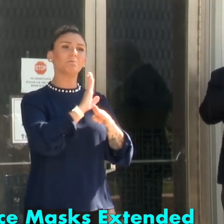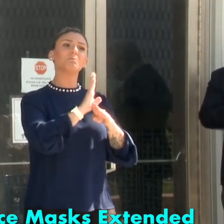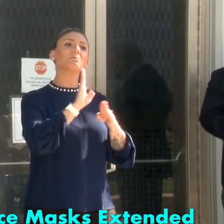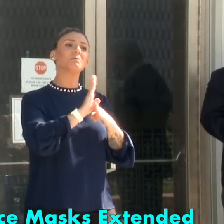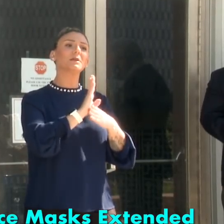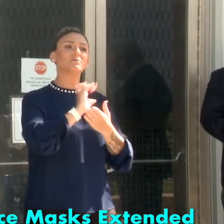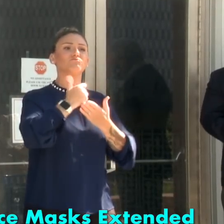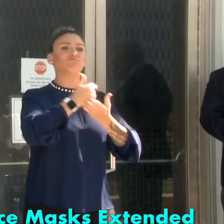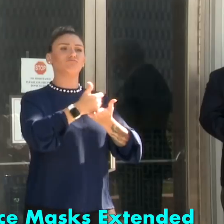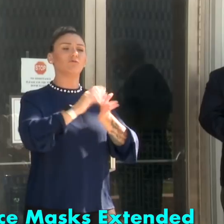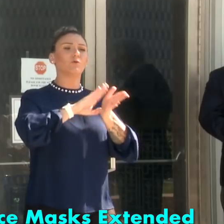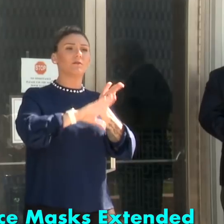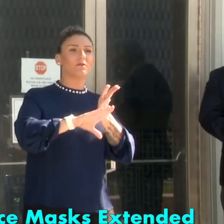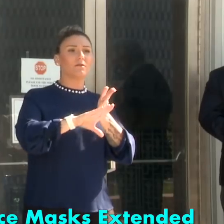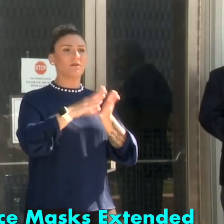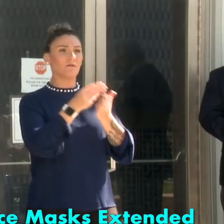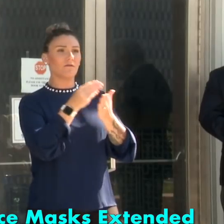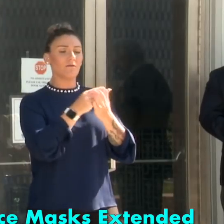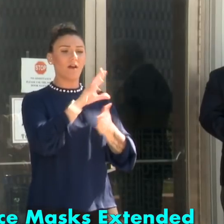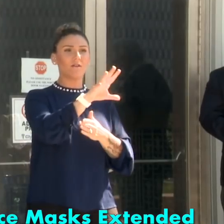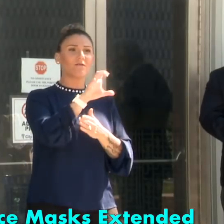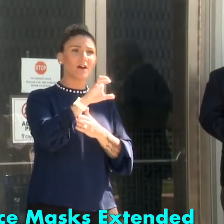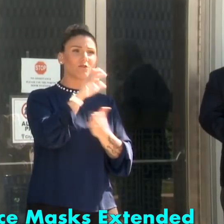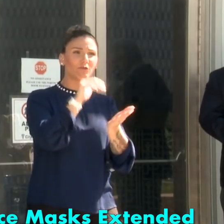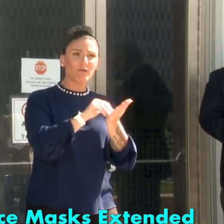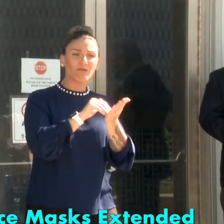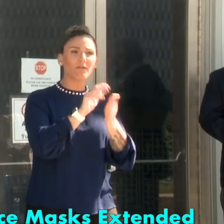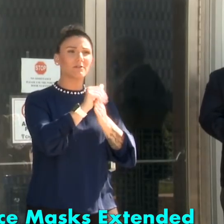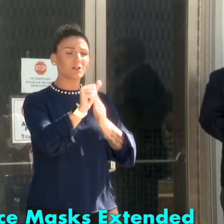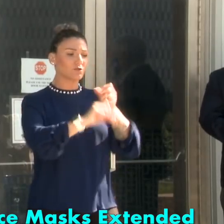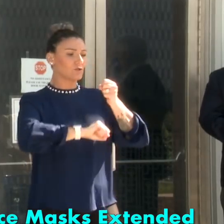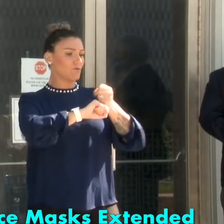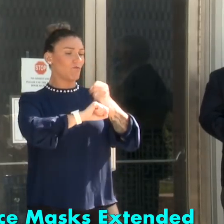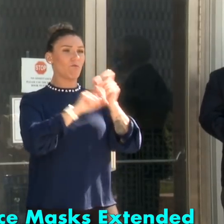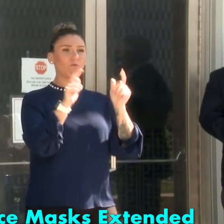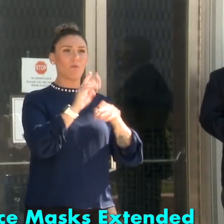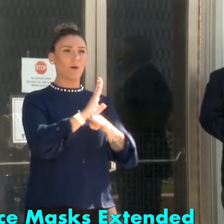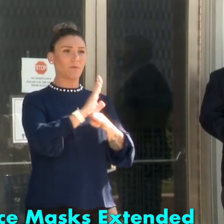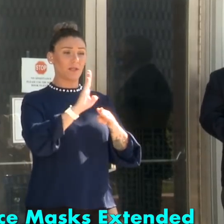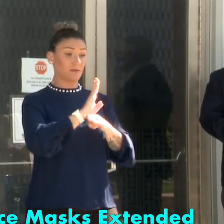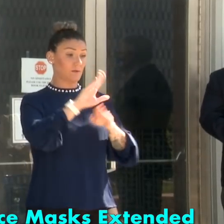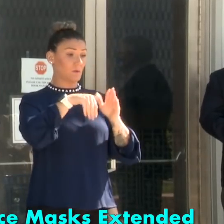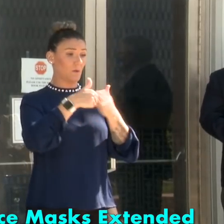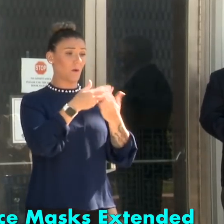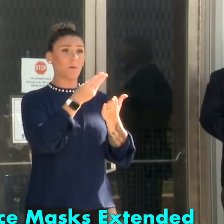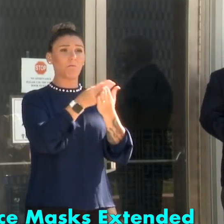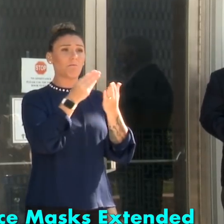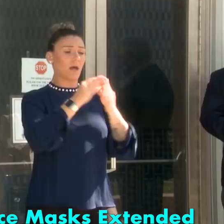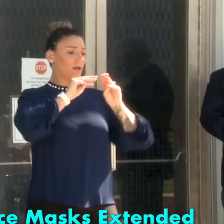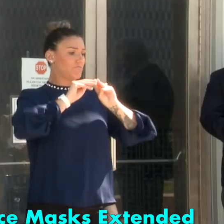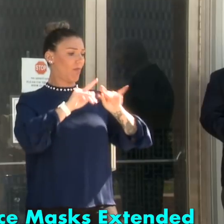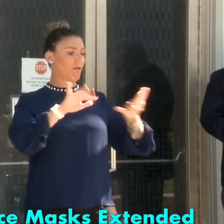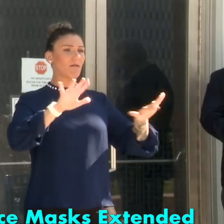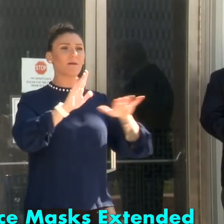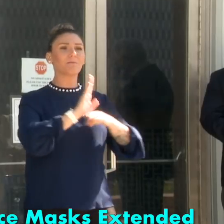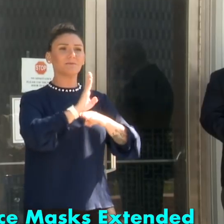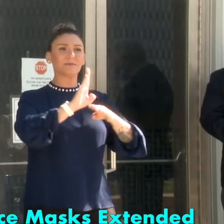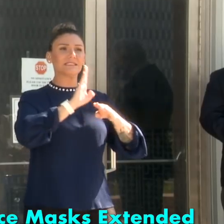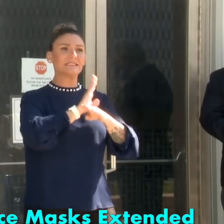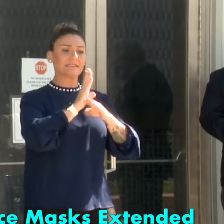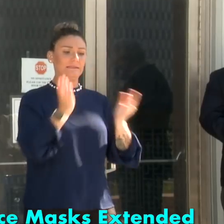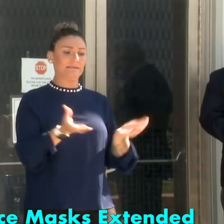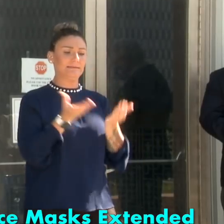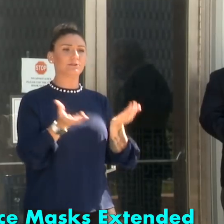ago, $500,000 worth of funds to support small businesses. All of that money has now been distributed to businesses in Kansas